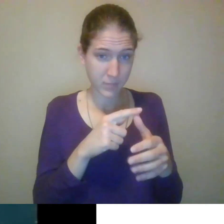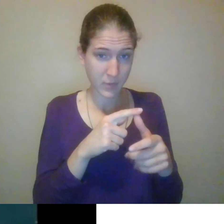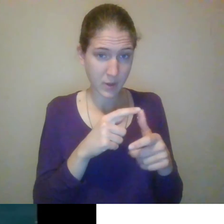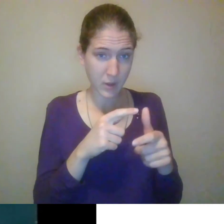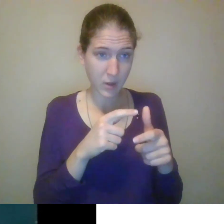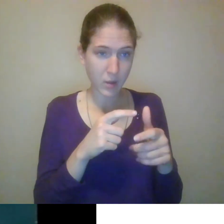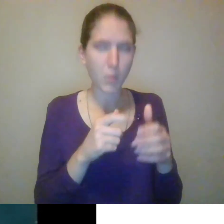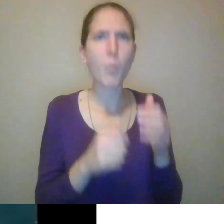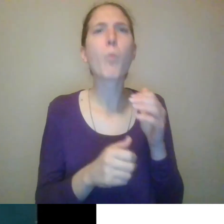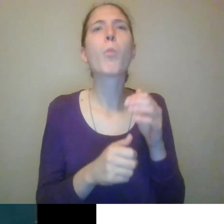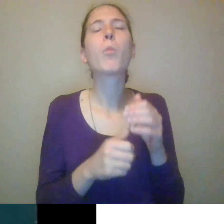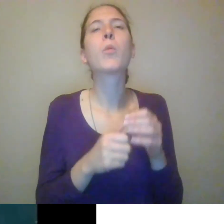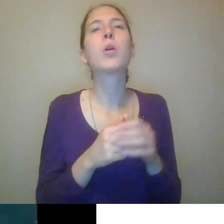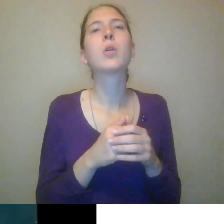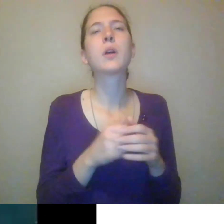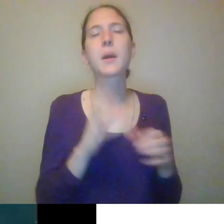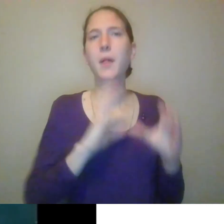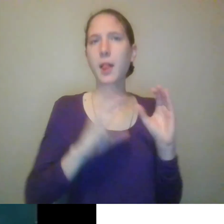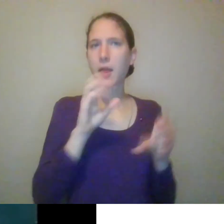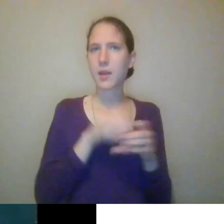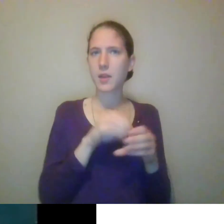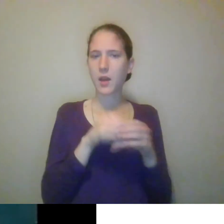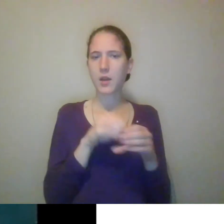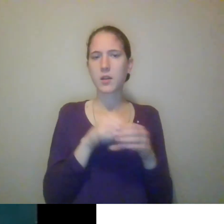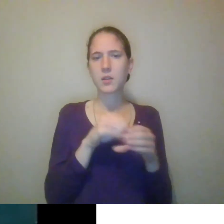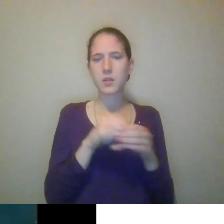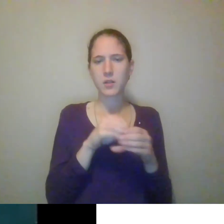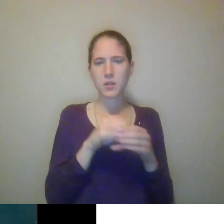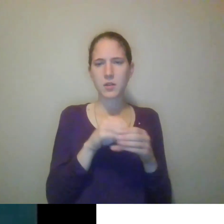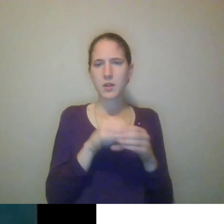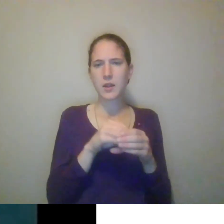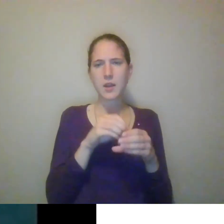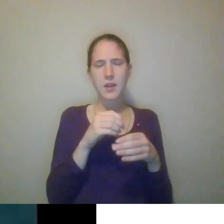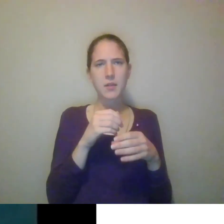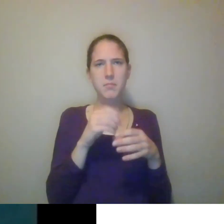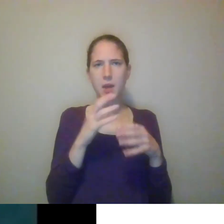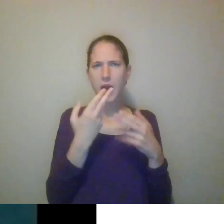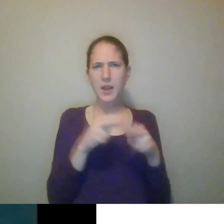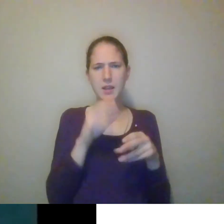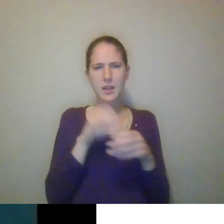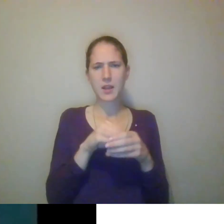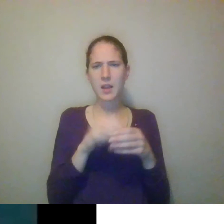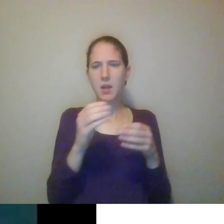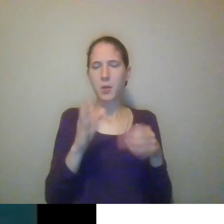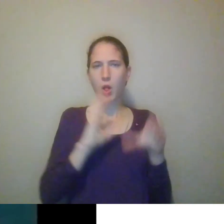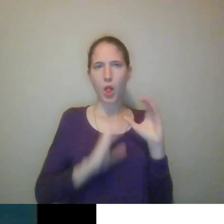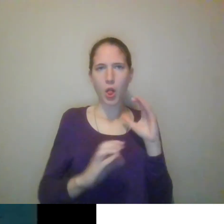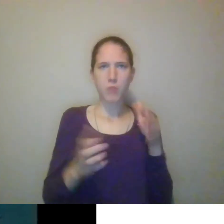Sorry. DNA. Oh, come on, something more simple than that. What's most of your cells made out of?